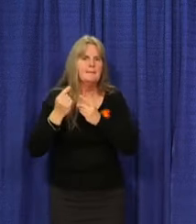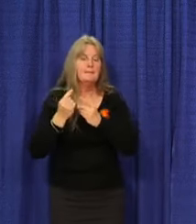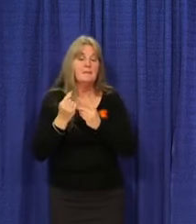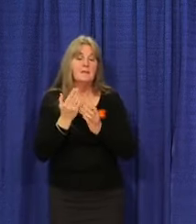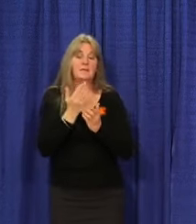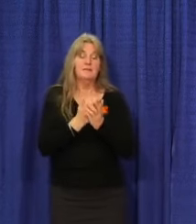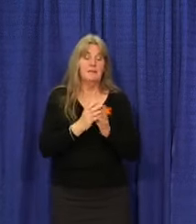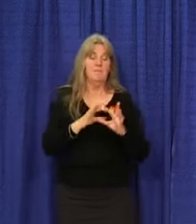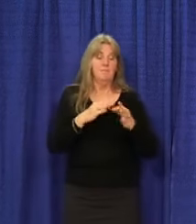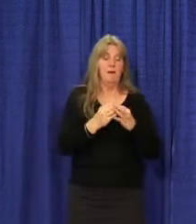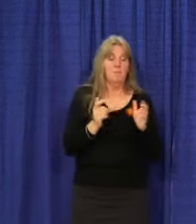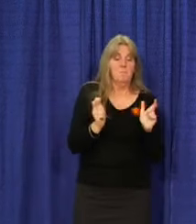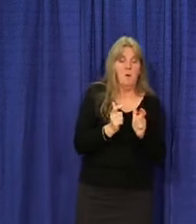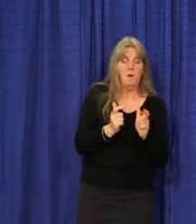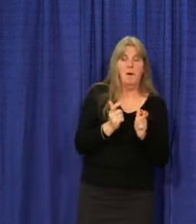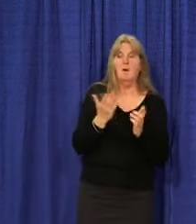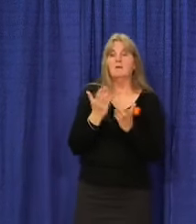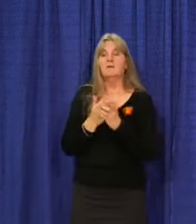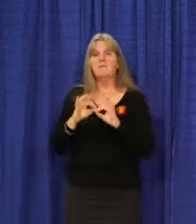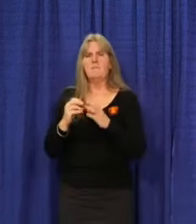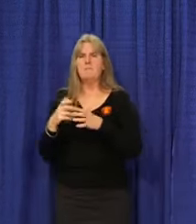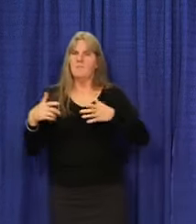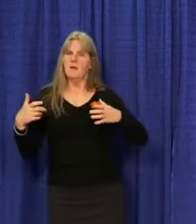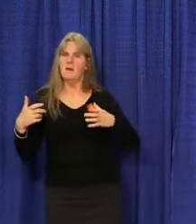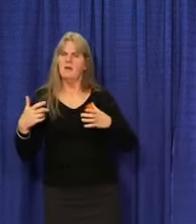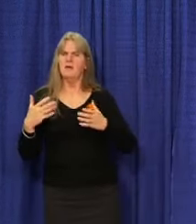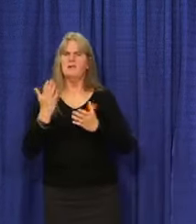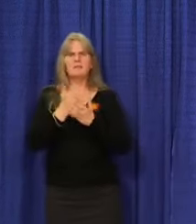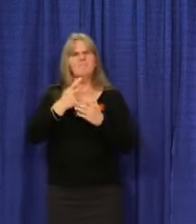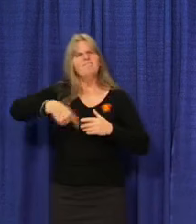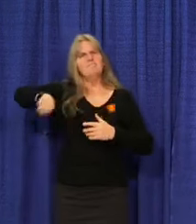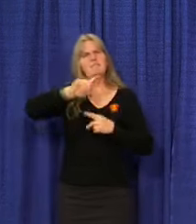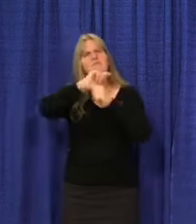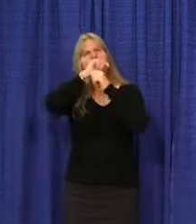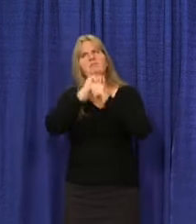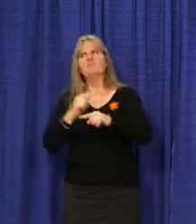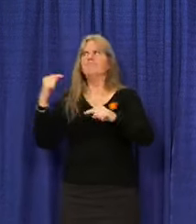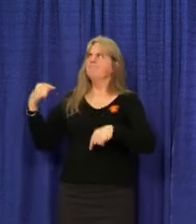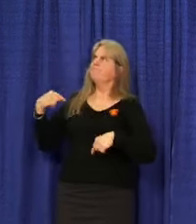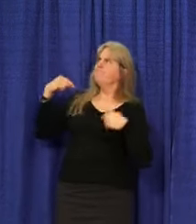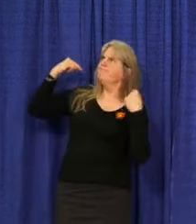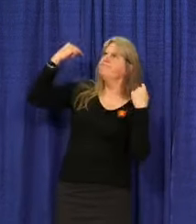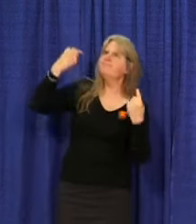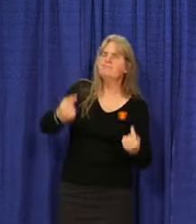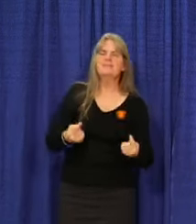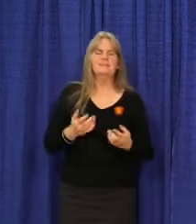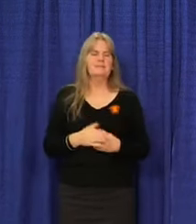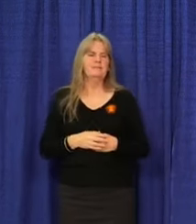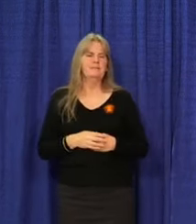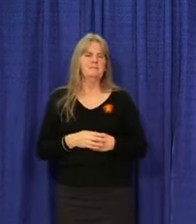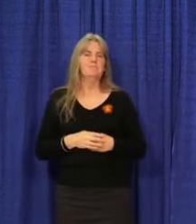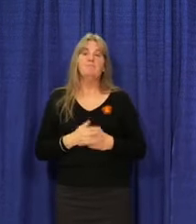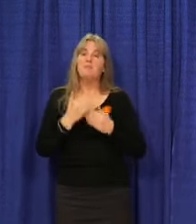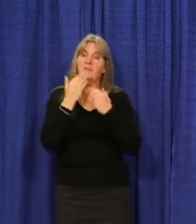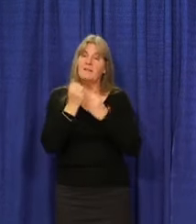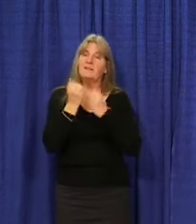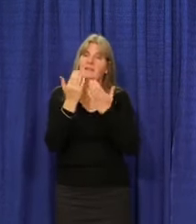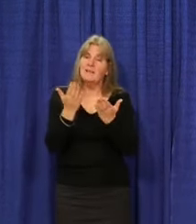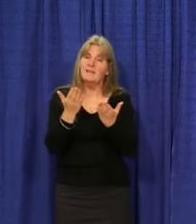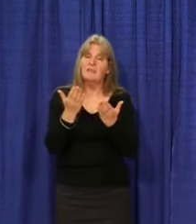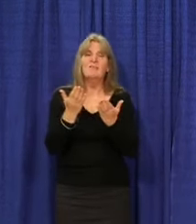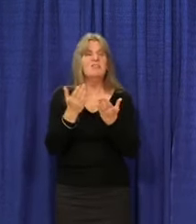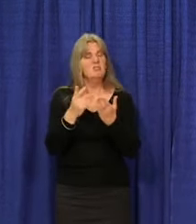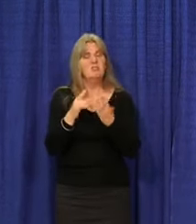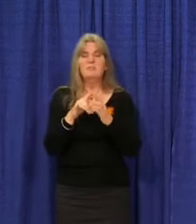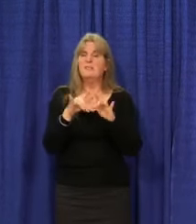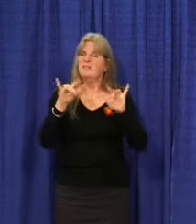small, others larger families, and many of us have traditions built up over the years. Thanksgiving should essentially be treated as any